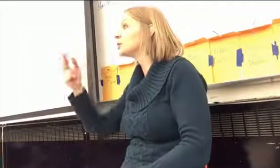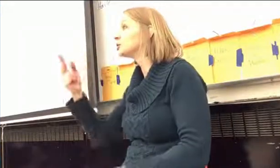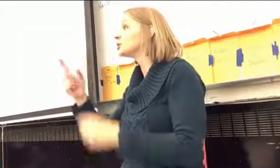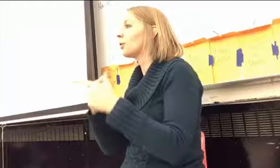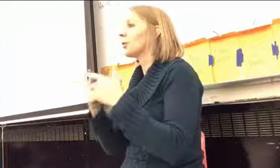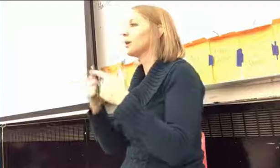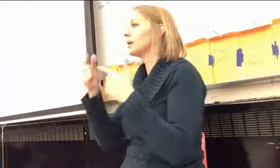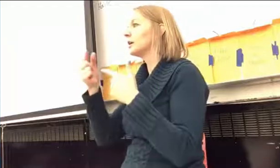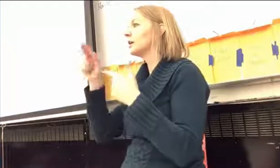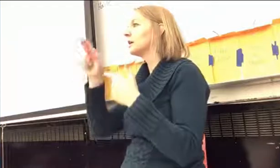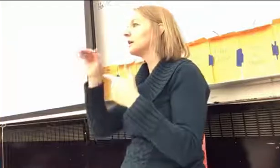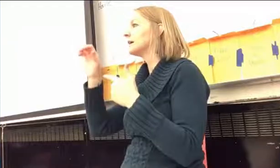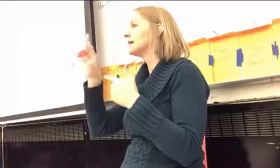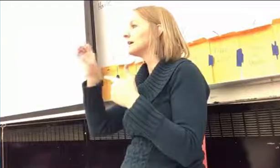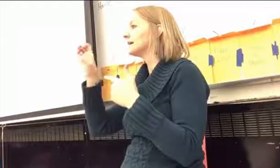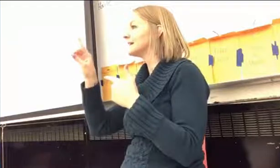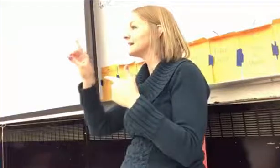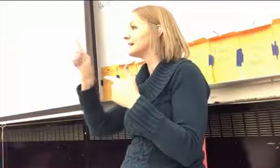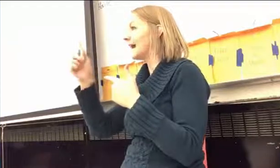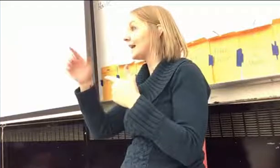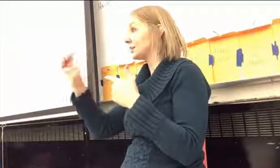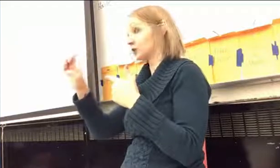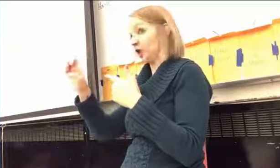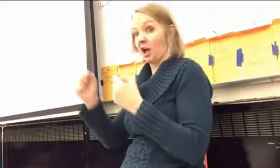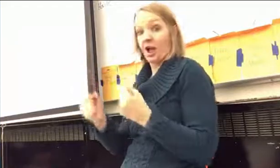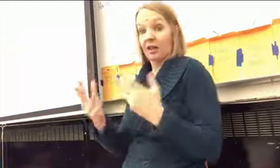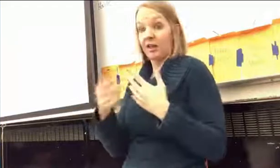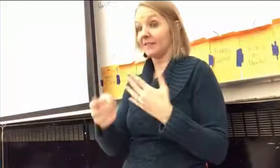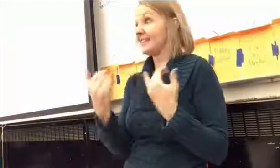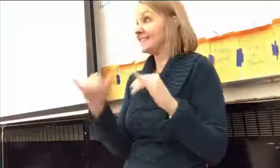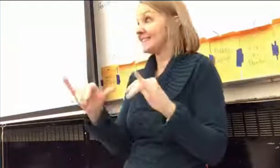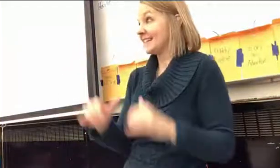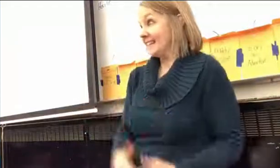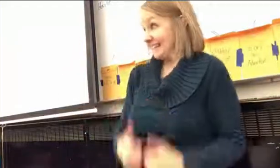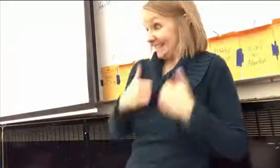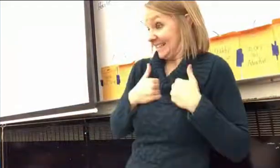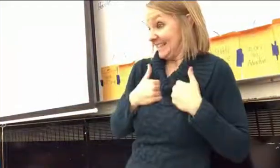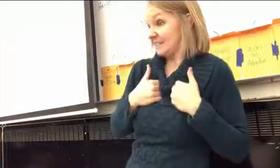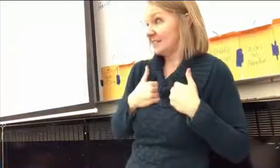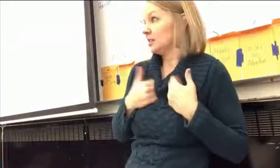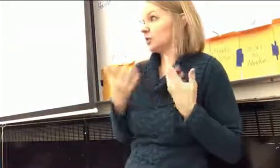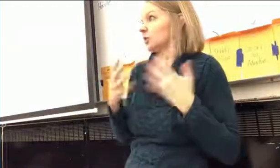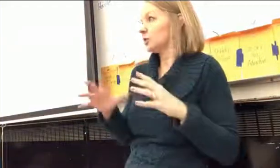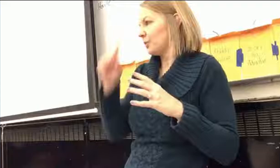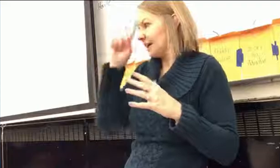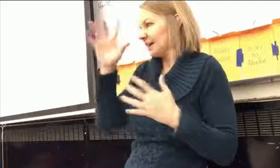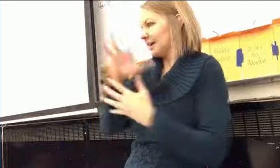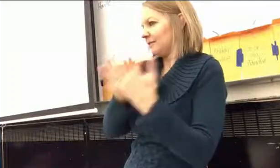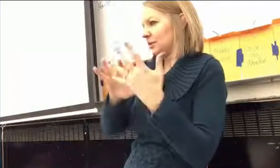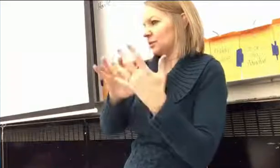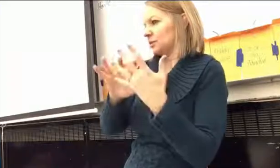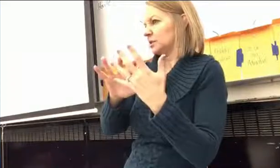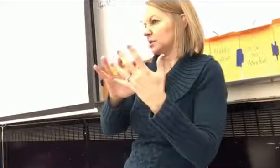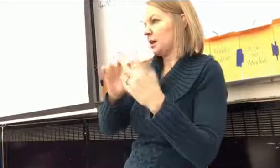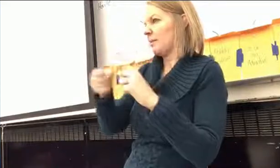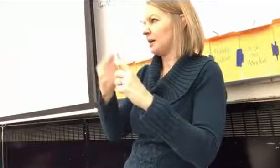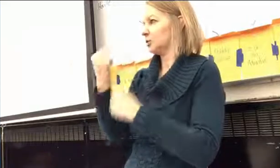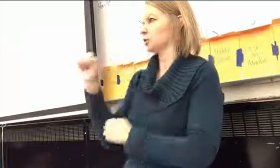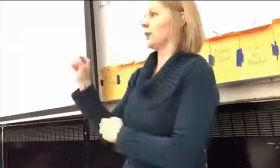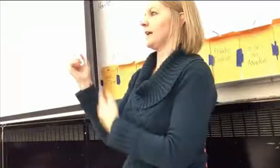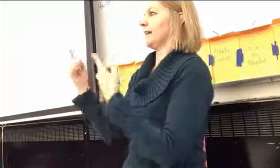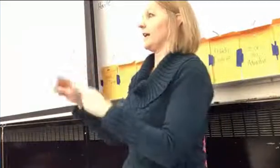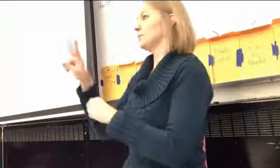you search these. A lot of these still exist, and so you don't want to get them confused and start writing about some strike in like 2011 that they